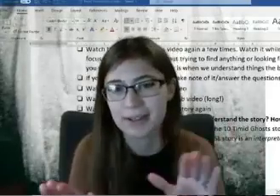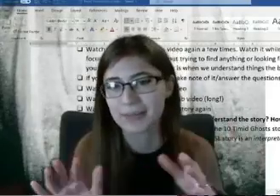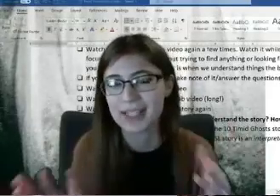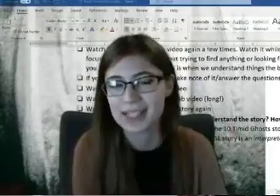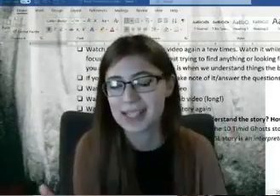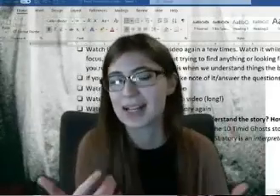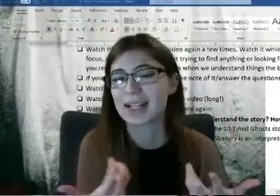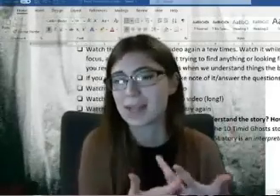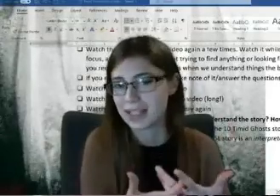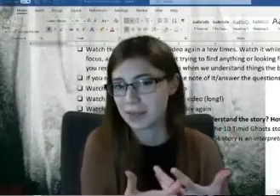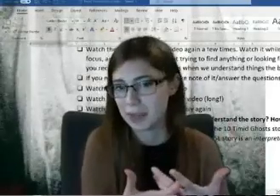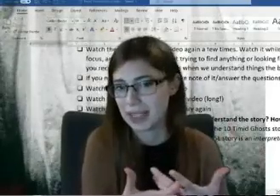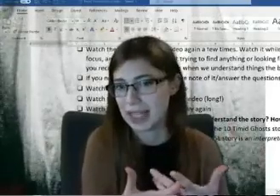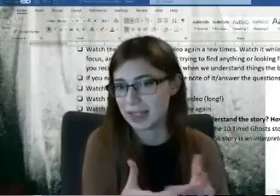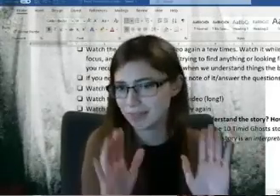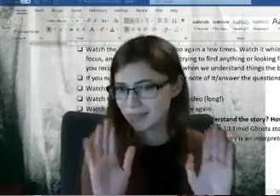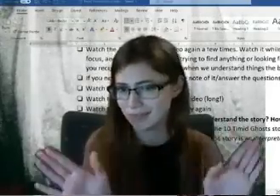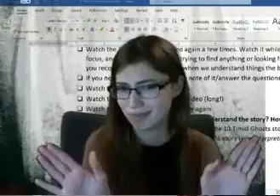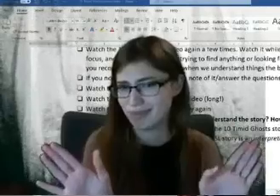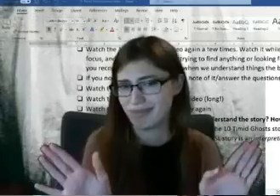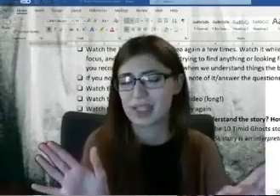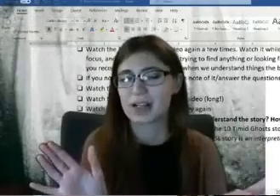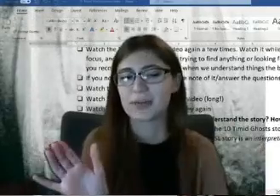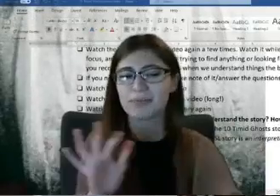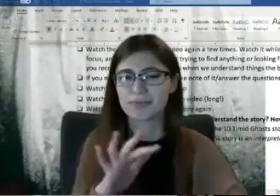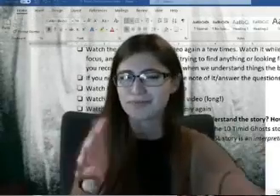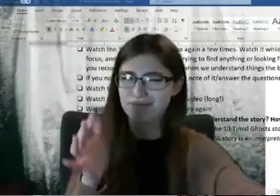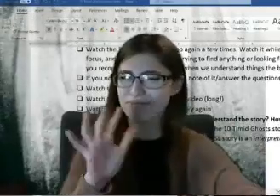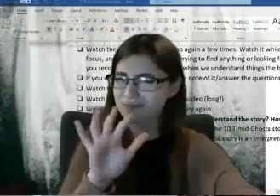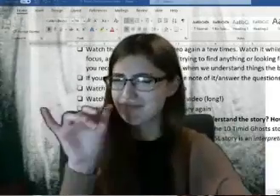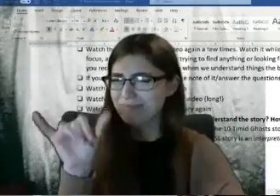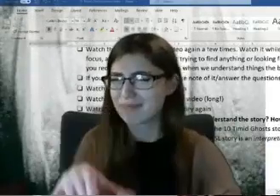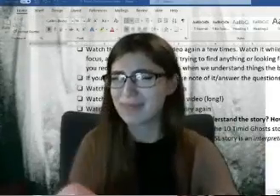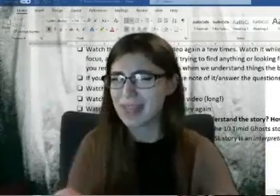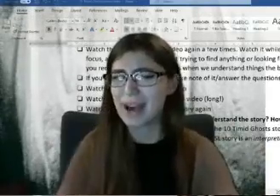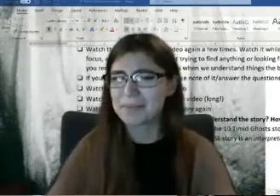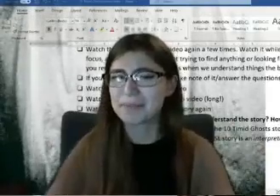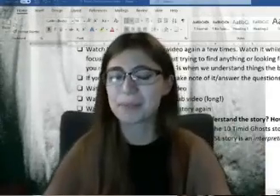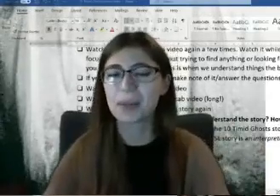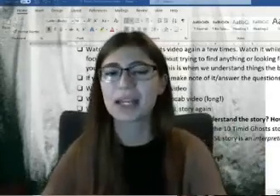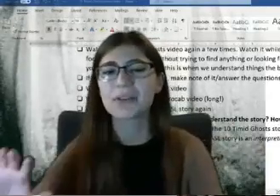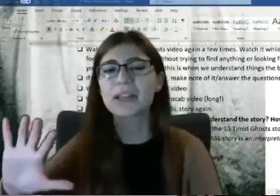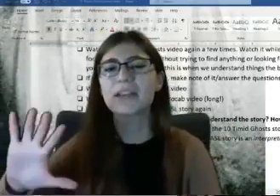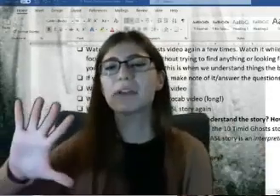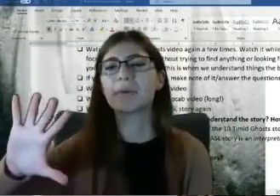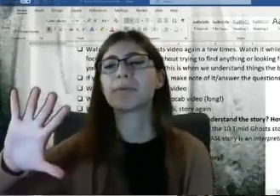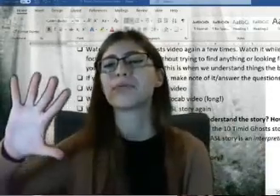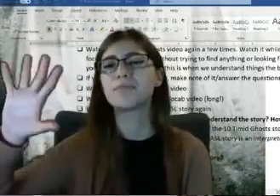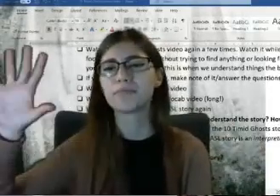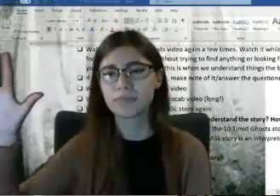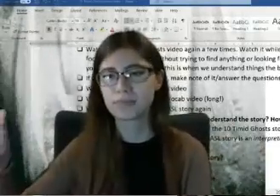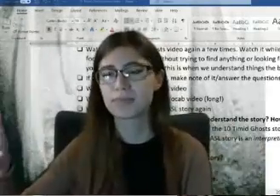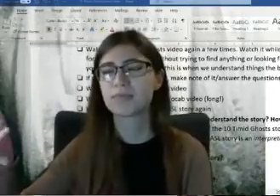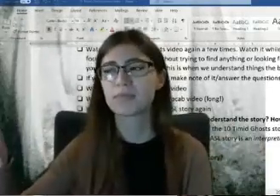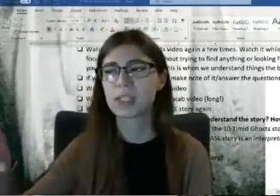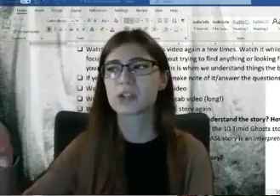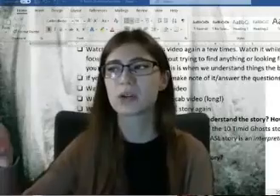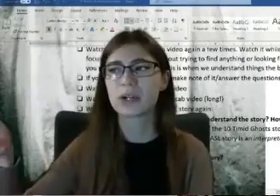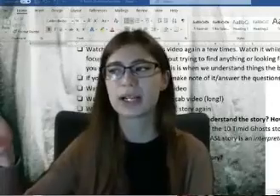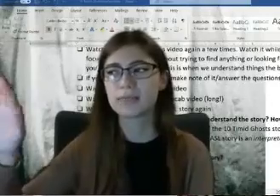because it's not going to match up like that. So that, but it'll give you the story